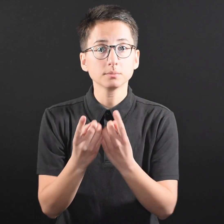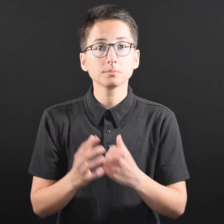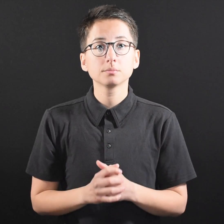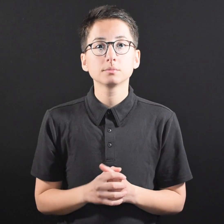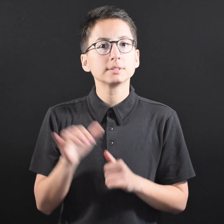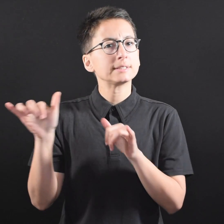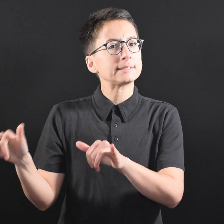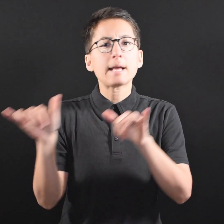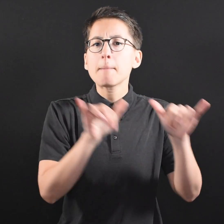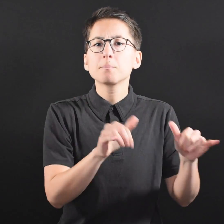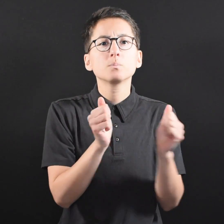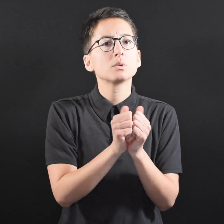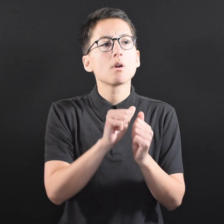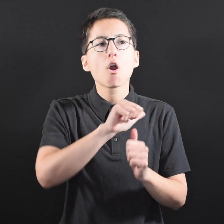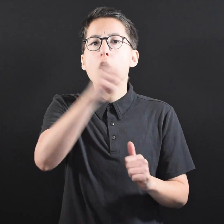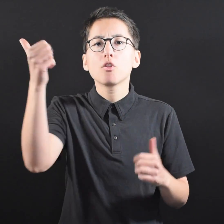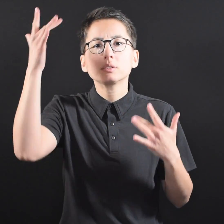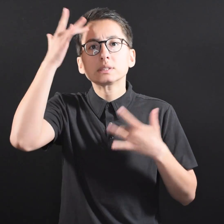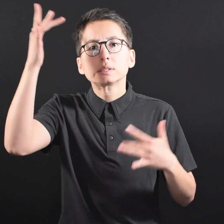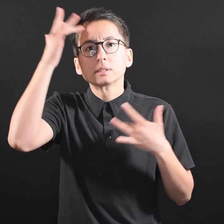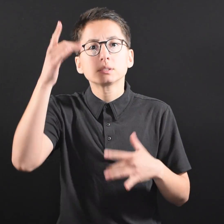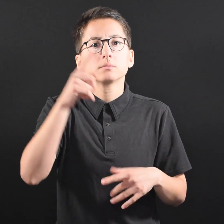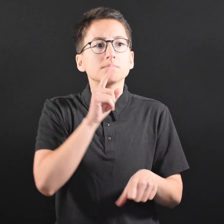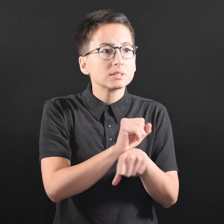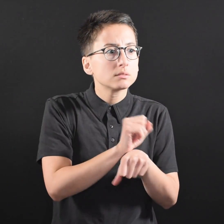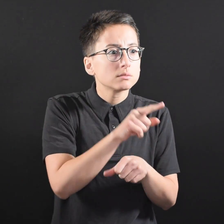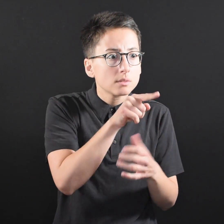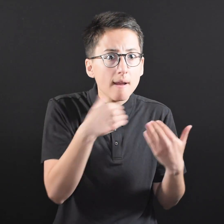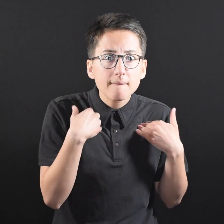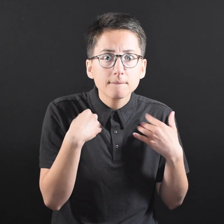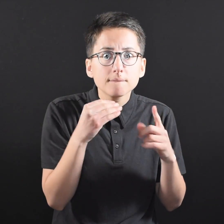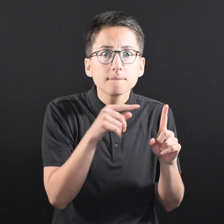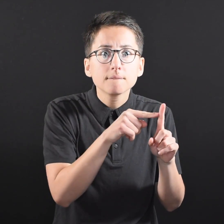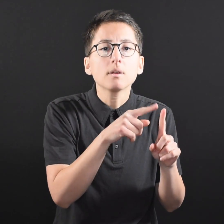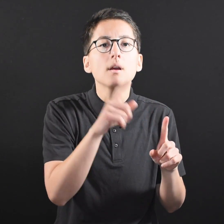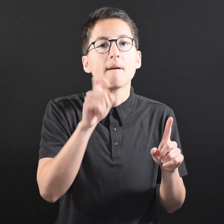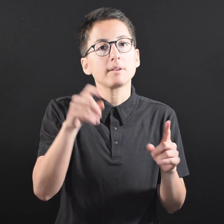The same way they report other infectious diseases.